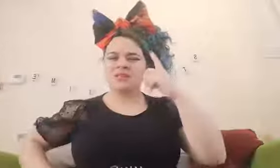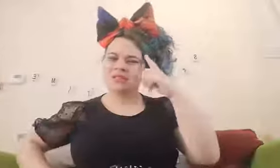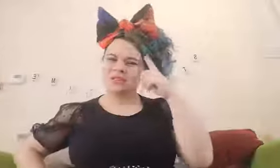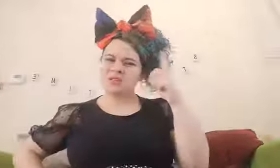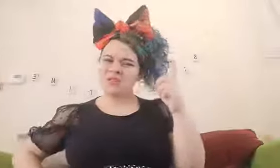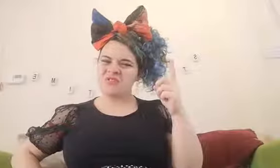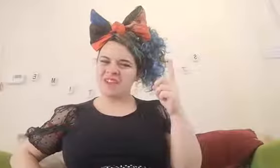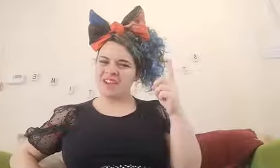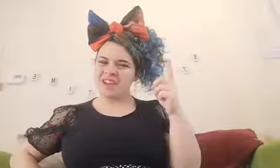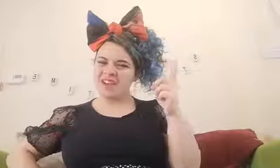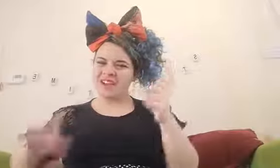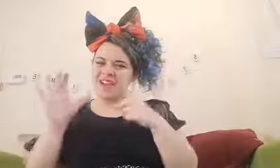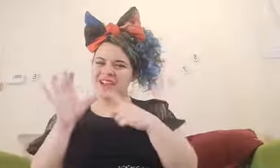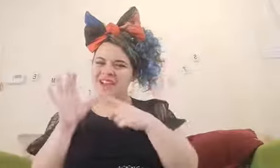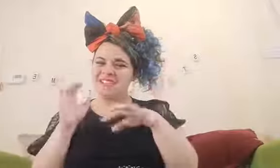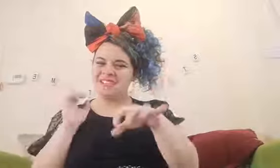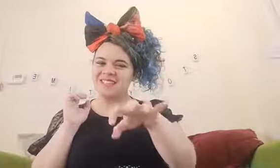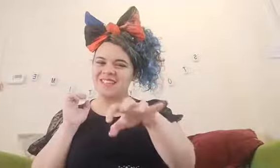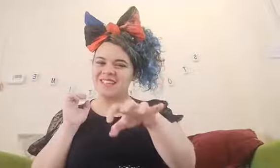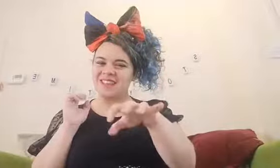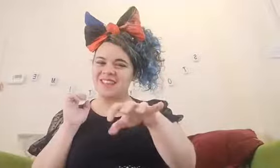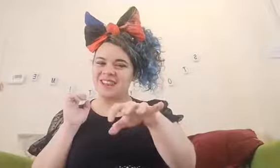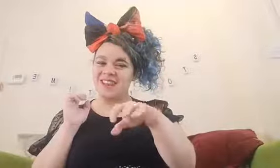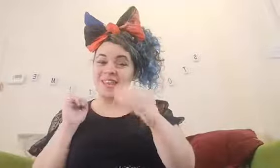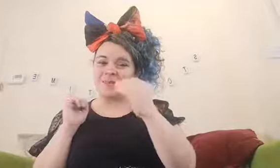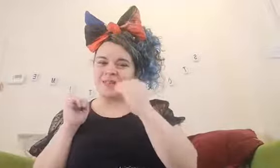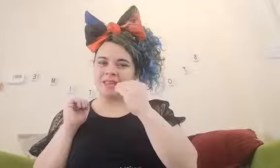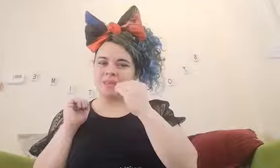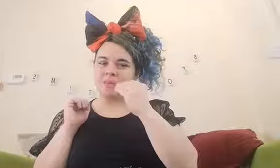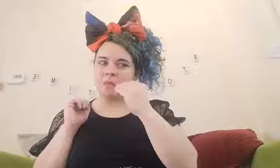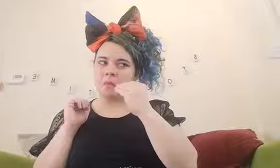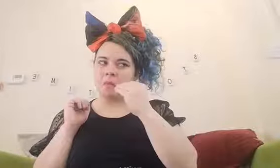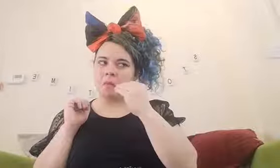Do you think Anansi let him eat?